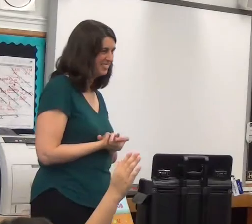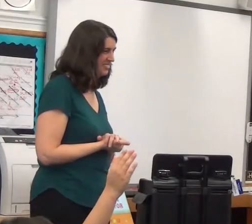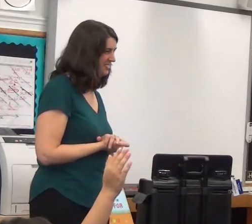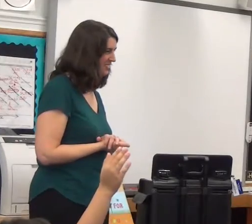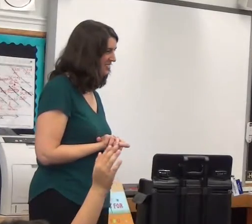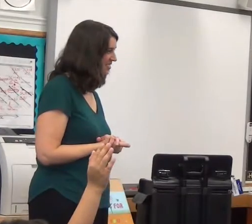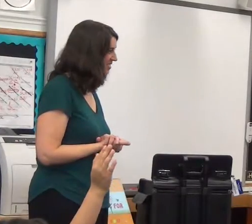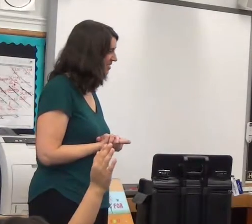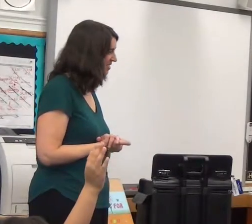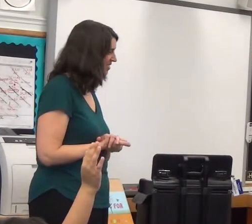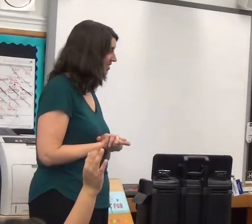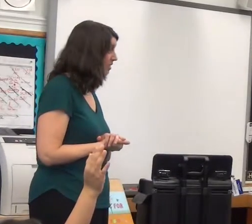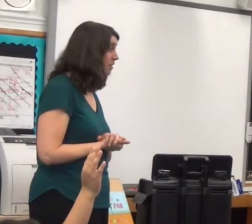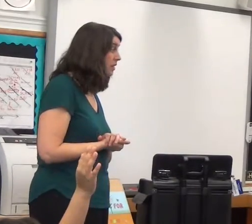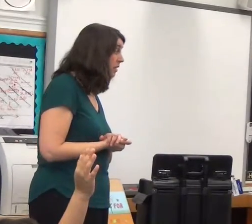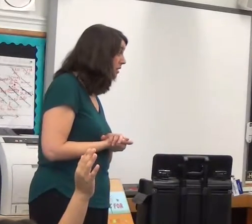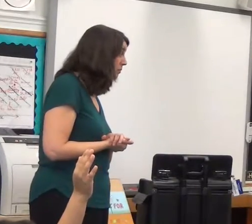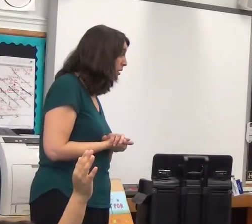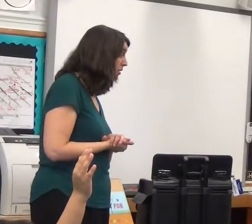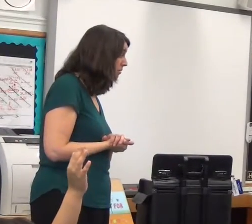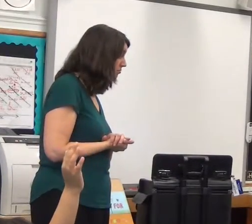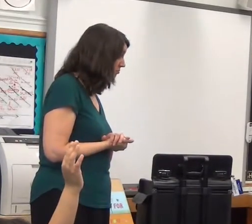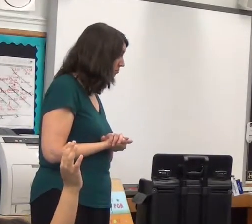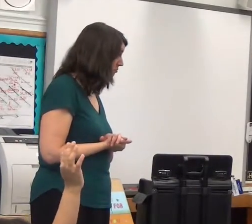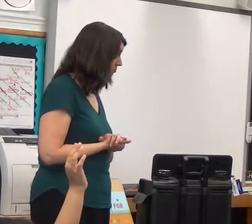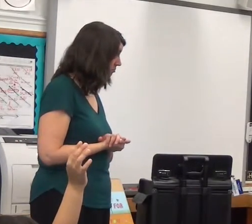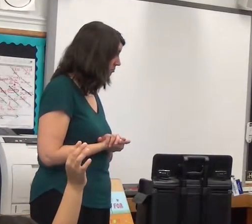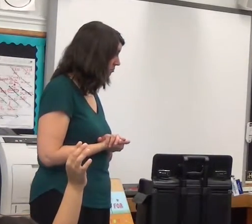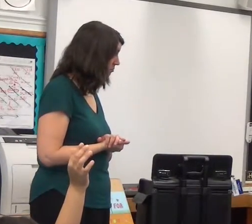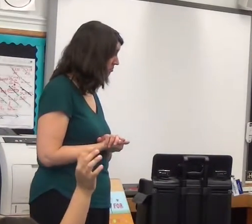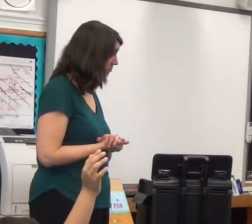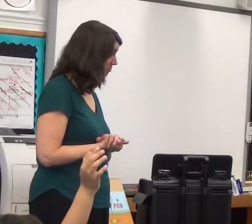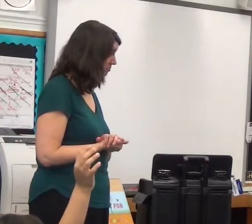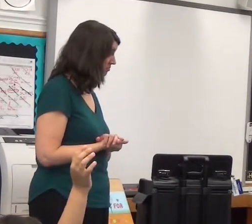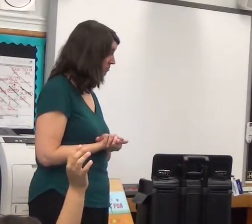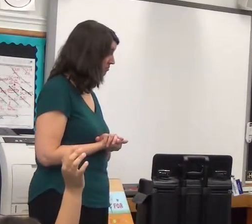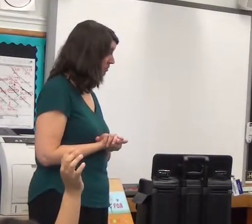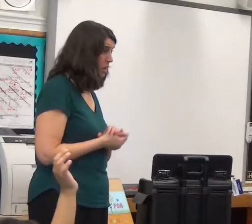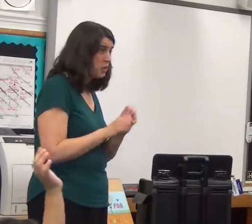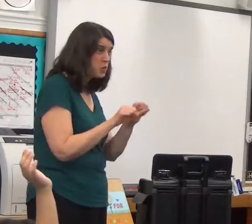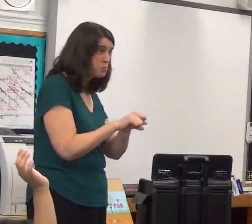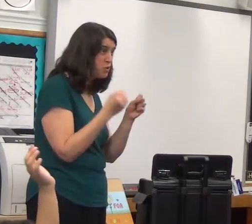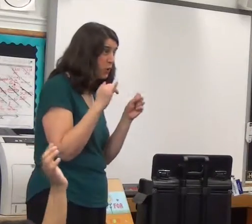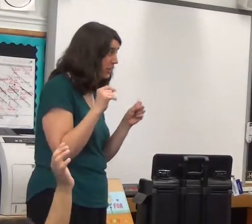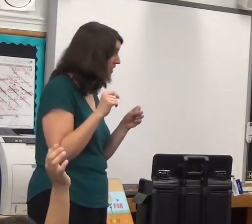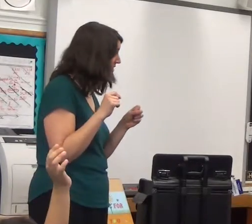it. What happened? What's wrong? You clapped